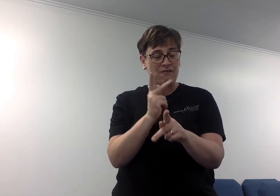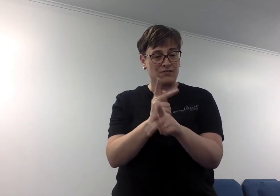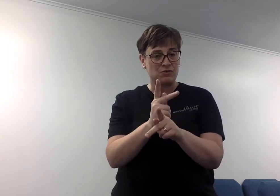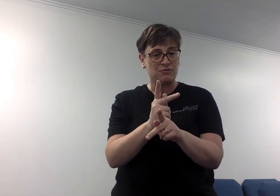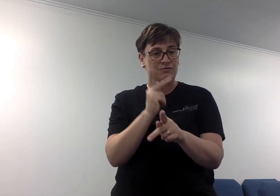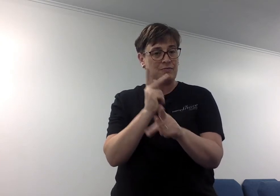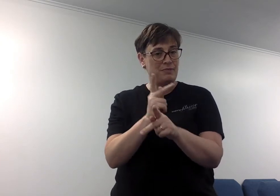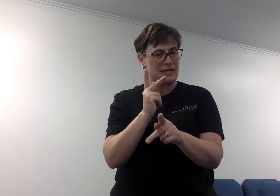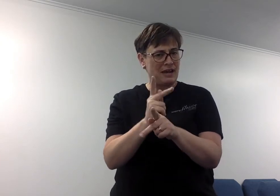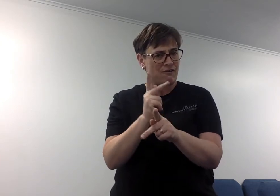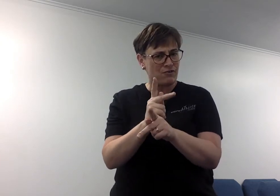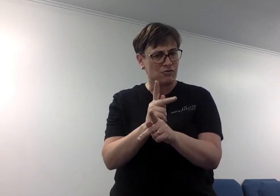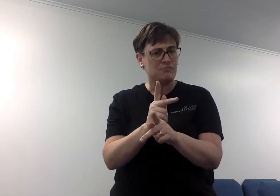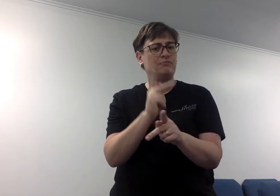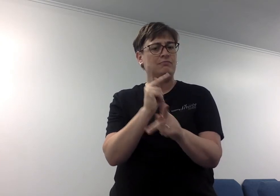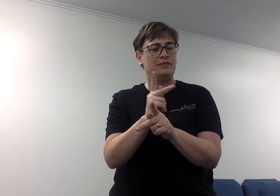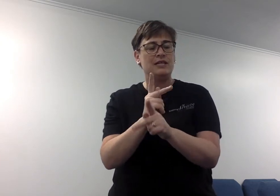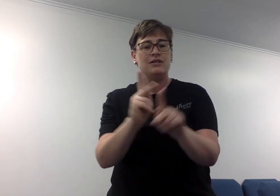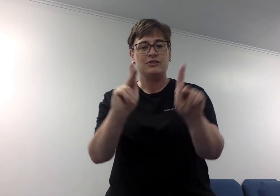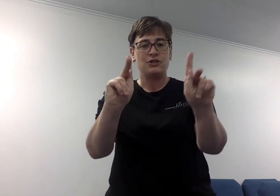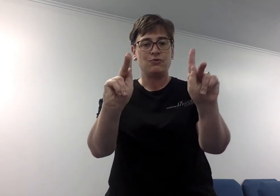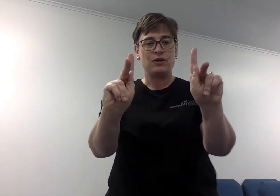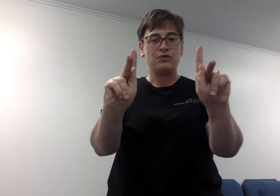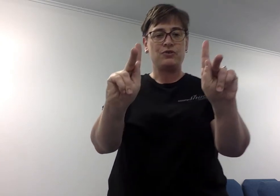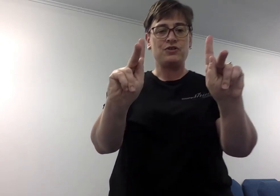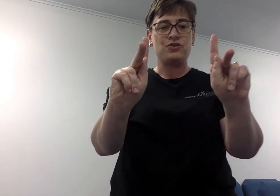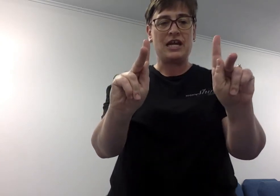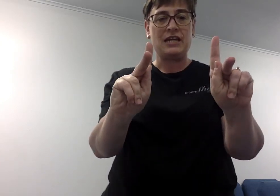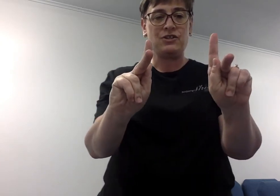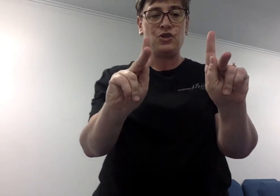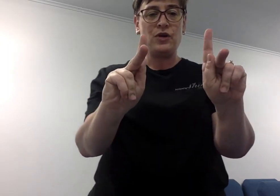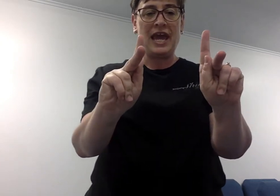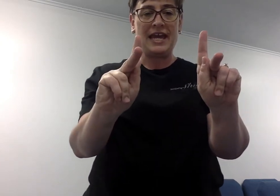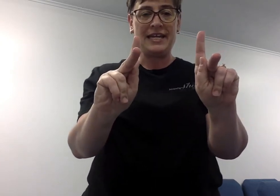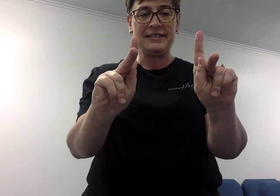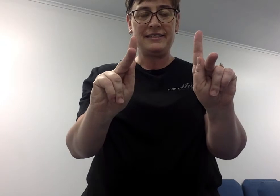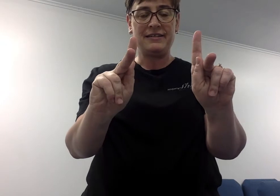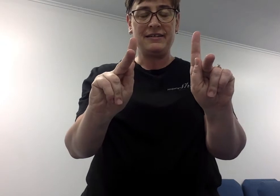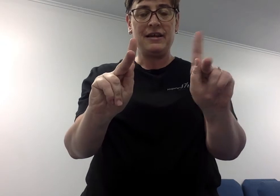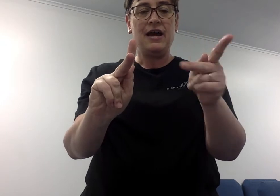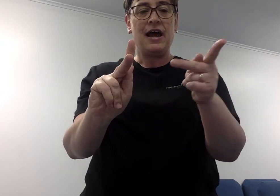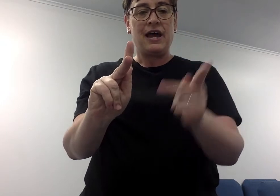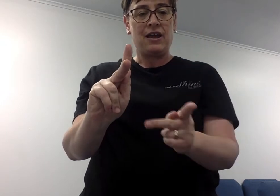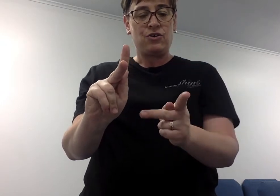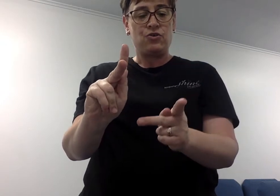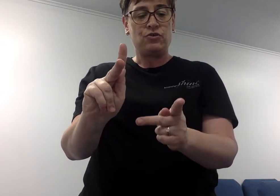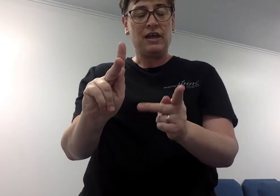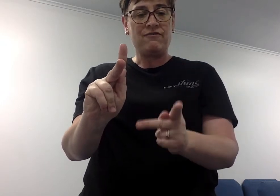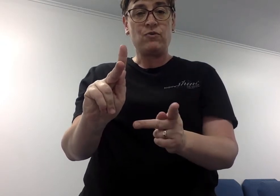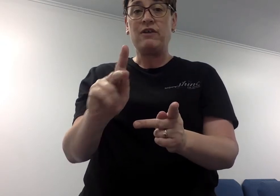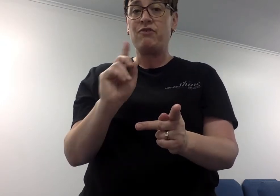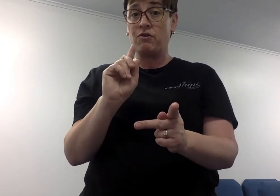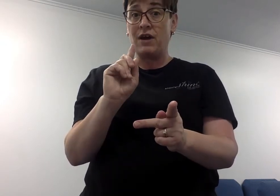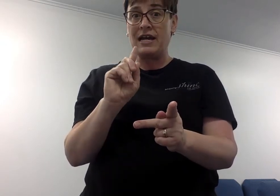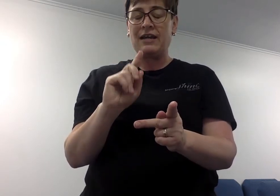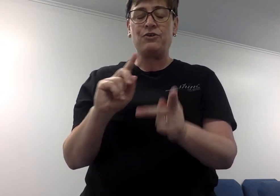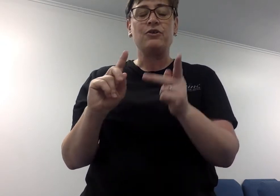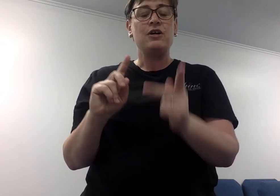careful. Be careful. So, what you're doing is you're taking 2 Ks. Your left one, if you're a right-hander,